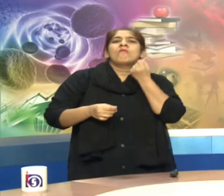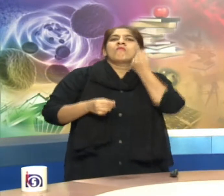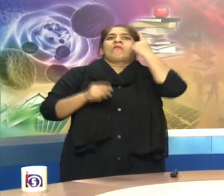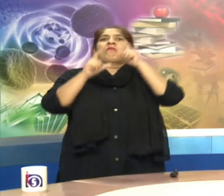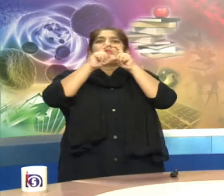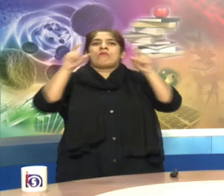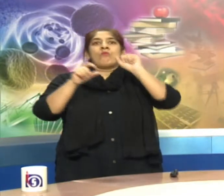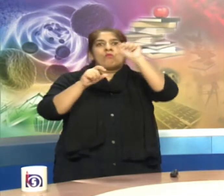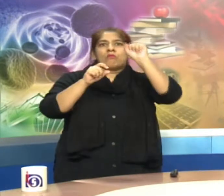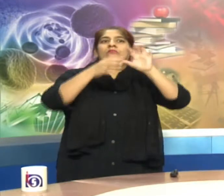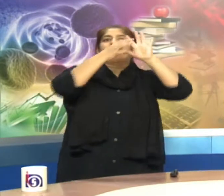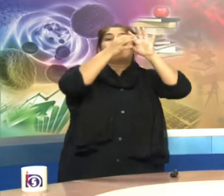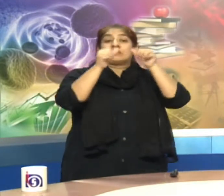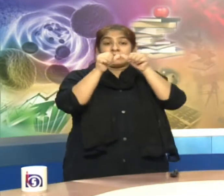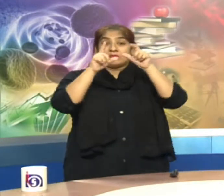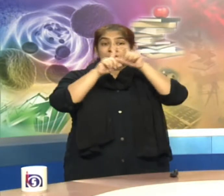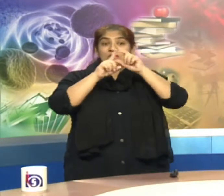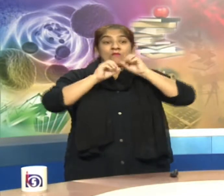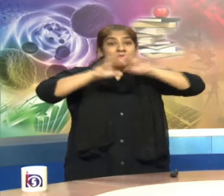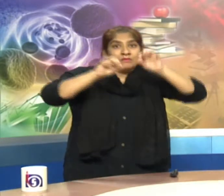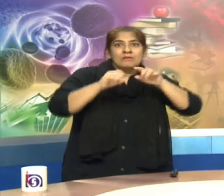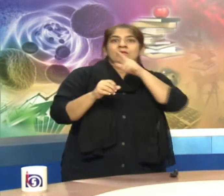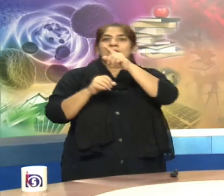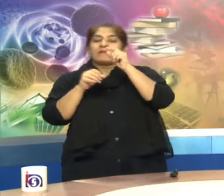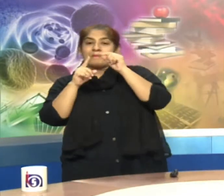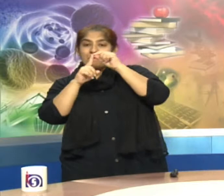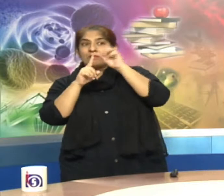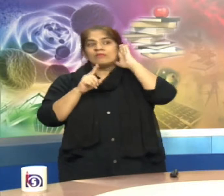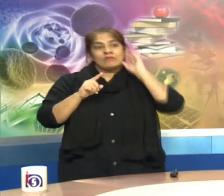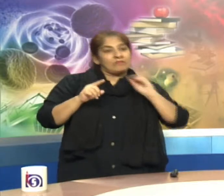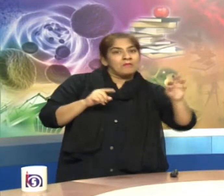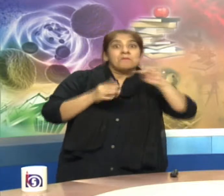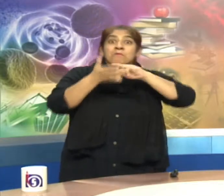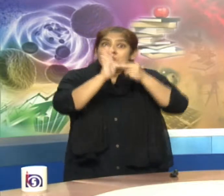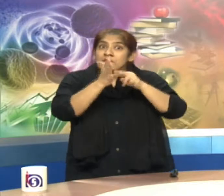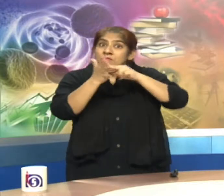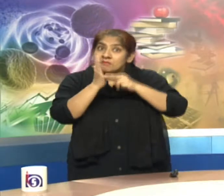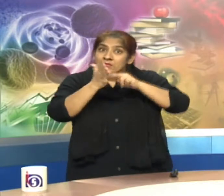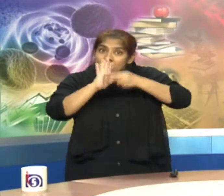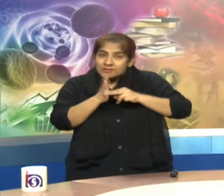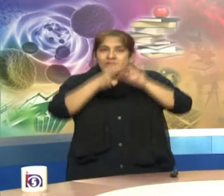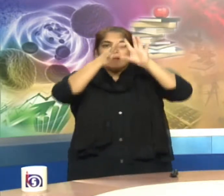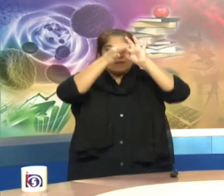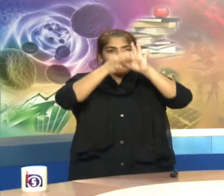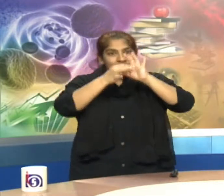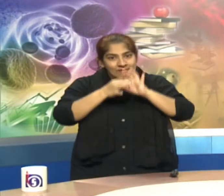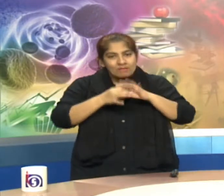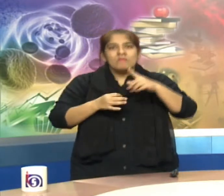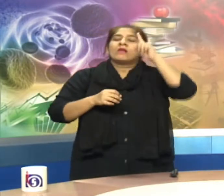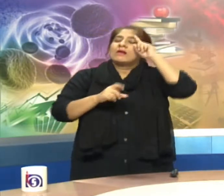different. So this explanation will now make us understand the difference between both the